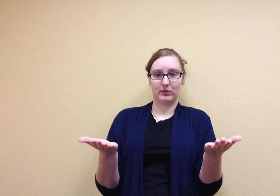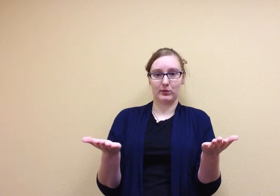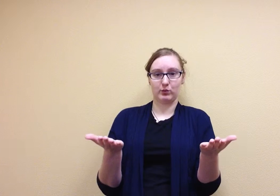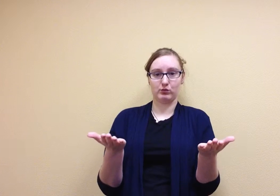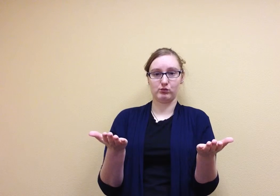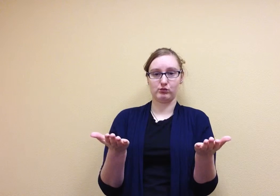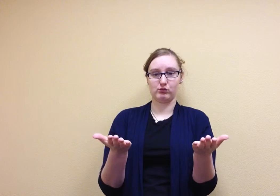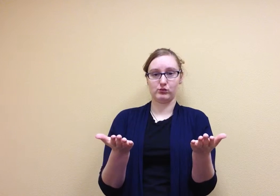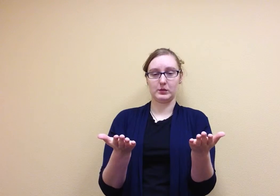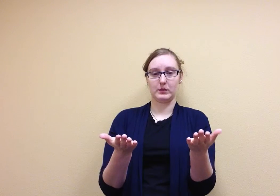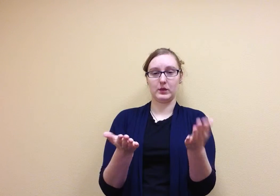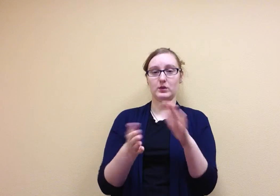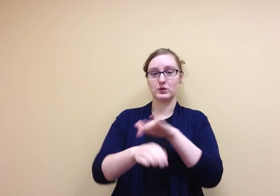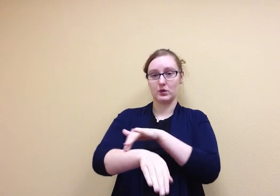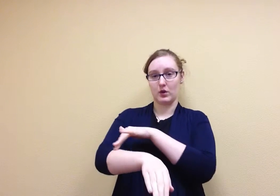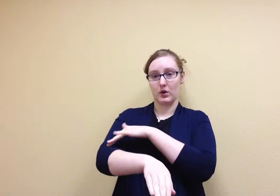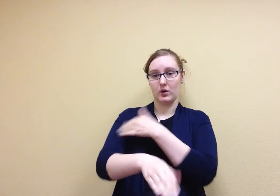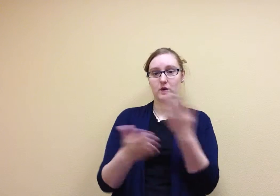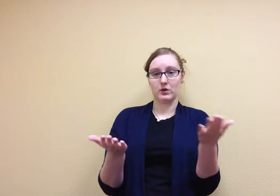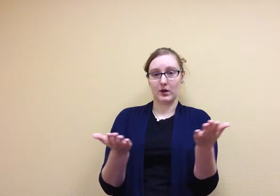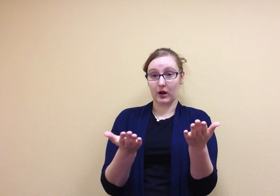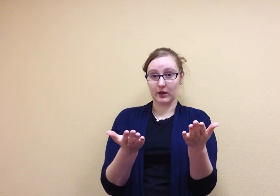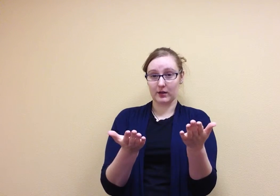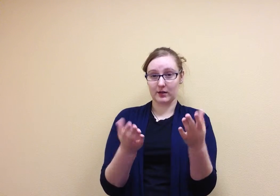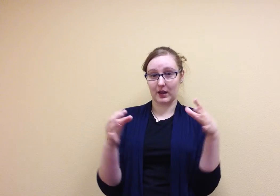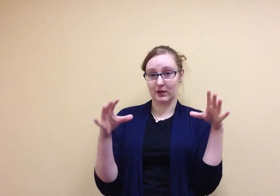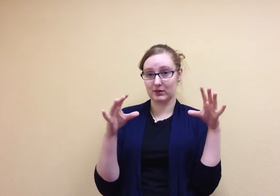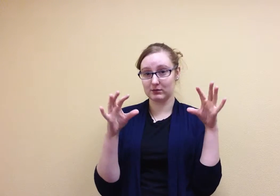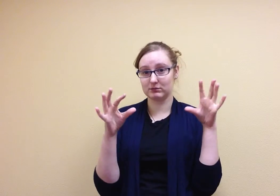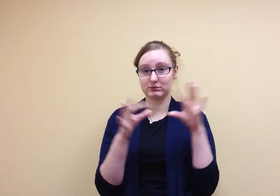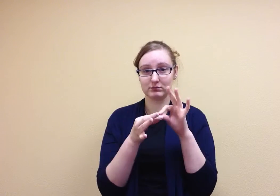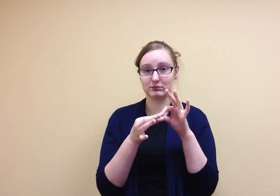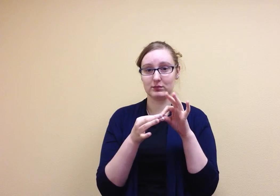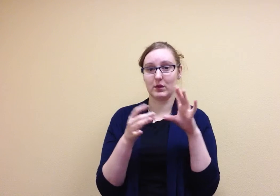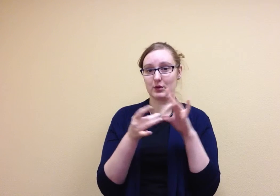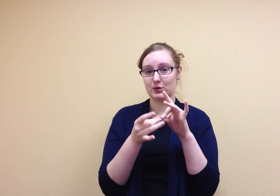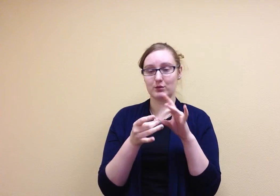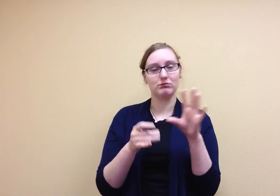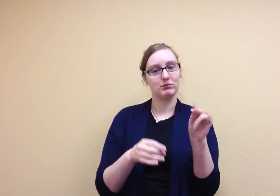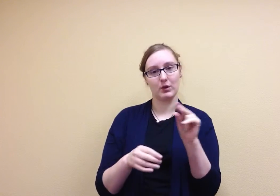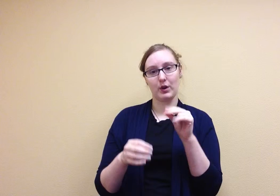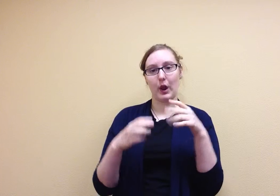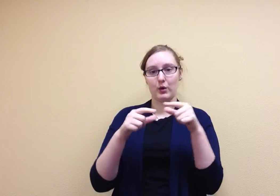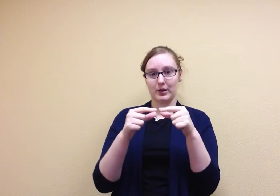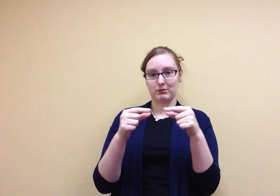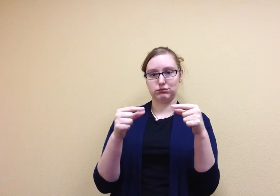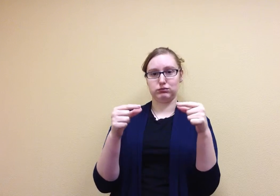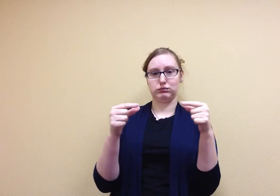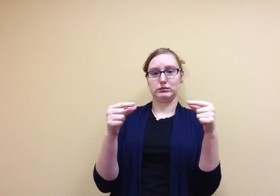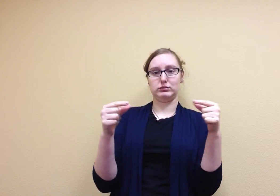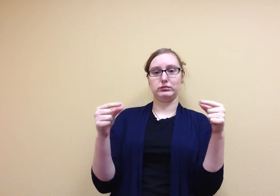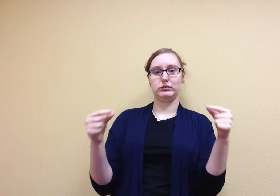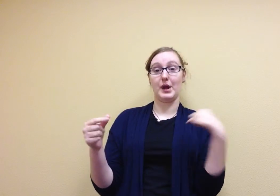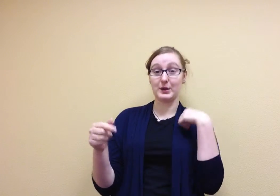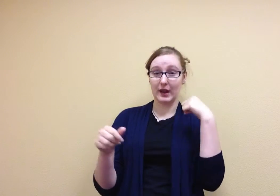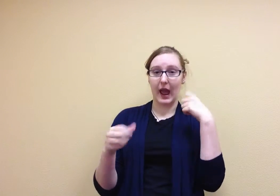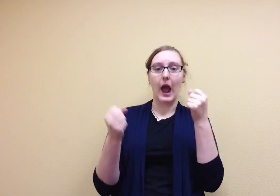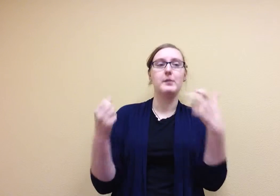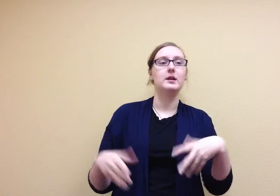Bring it together. Are they going together? What are they doing? They're spreading apart. How many people remember that? Remember that? When you